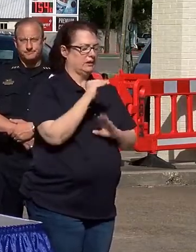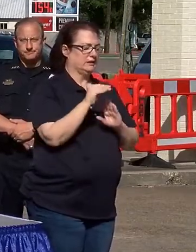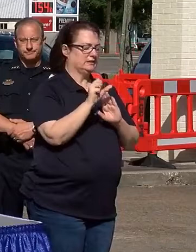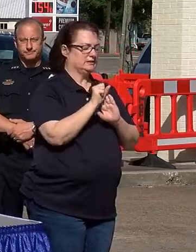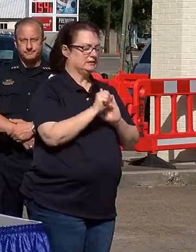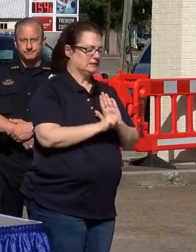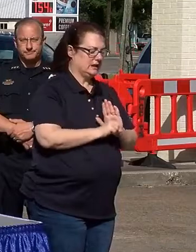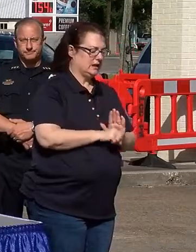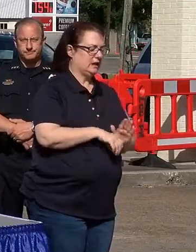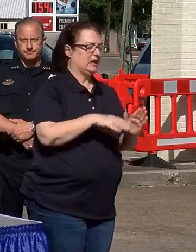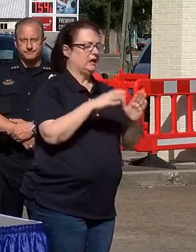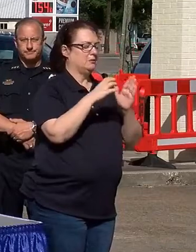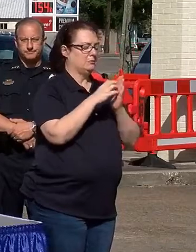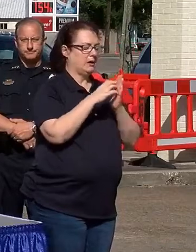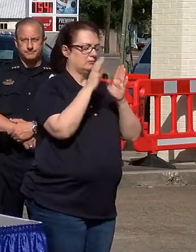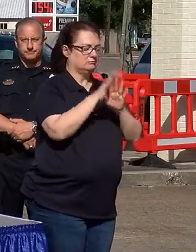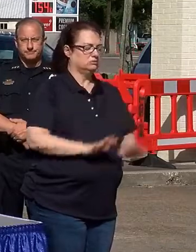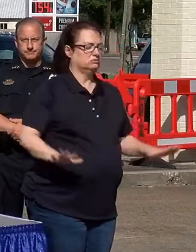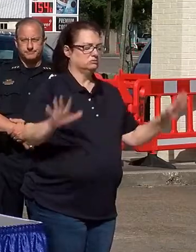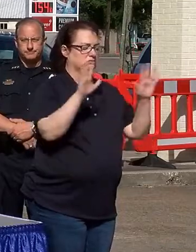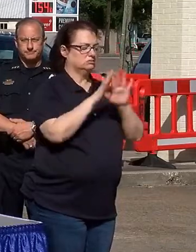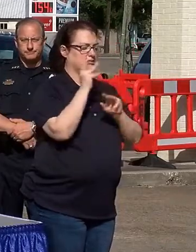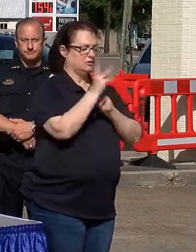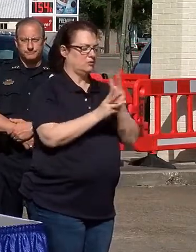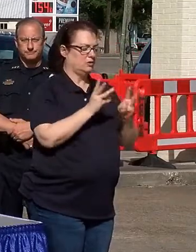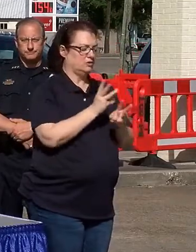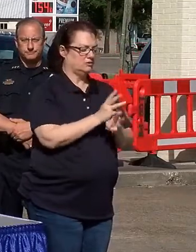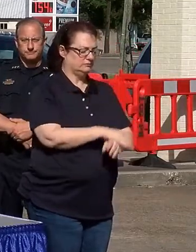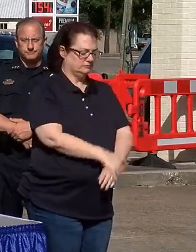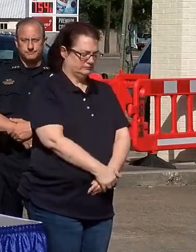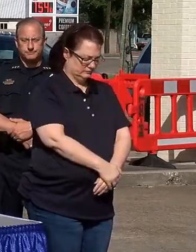parish, across the nation and around the world. Please join me.